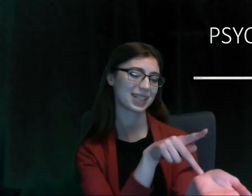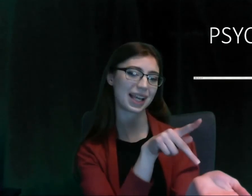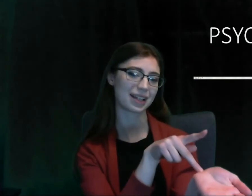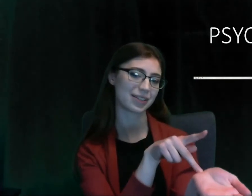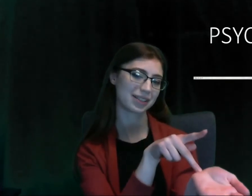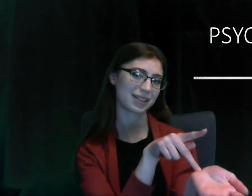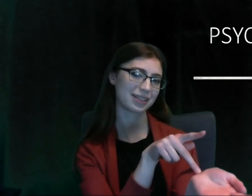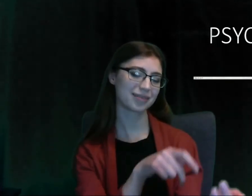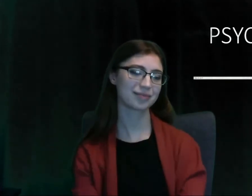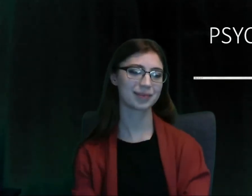Psychiatrist.